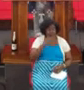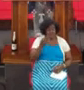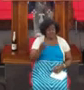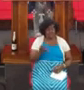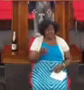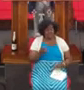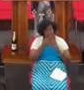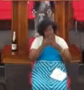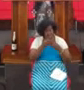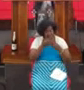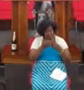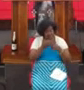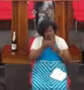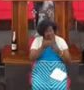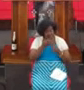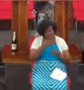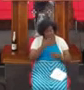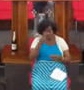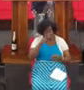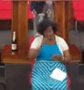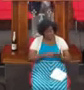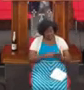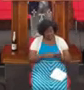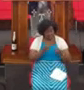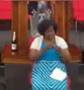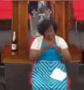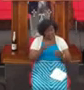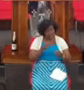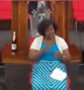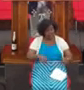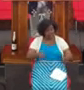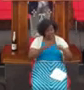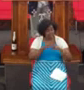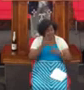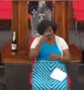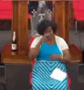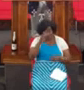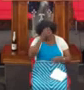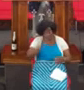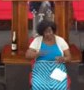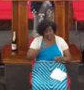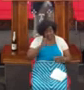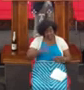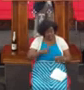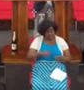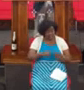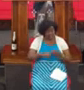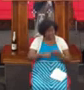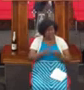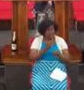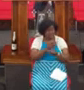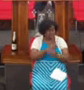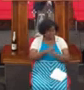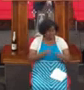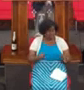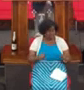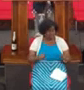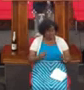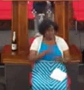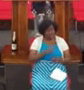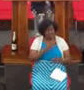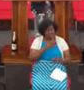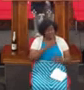food. When he saw something more important than eating food, he saw a matter that needed to be addressed. That matter was the matter